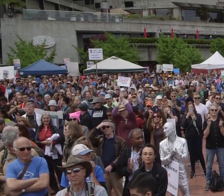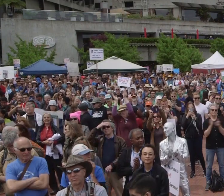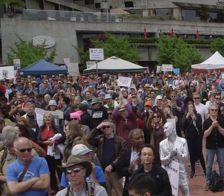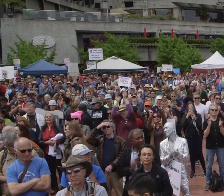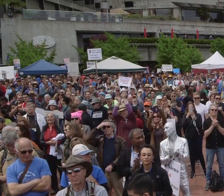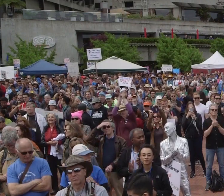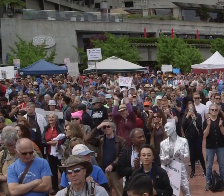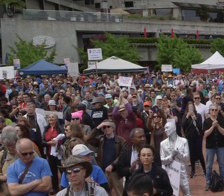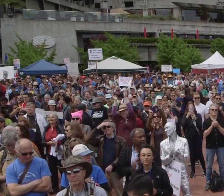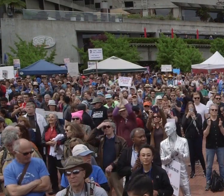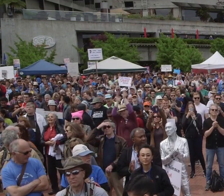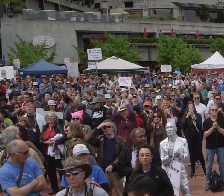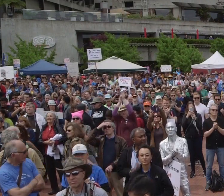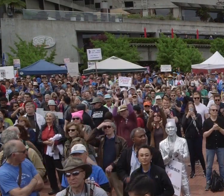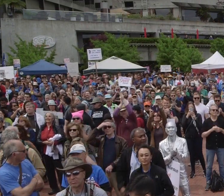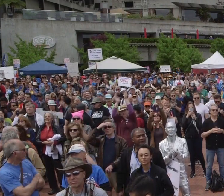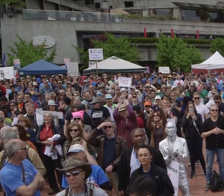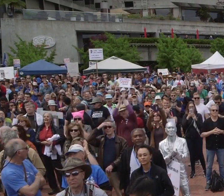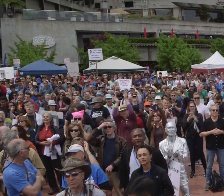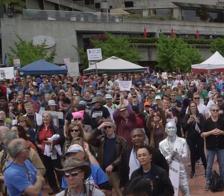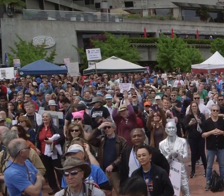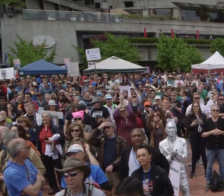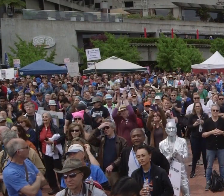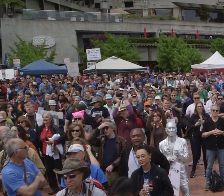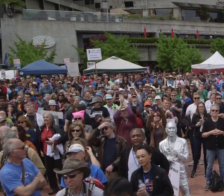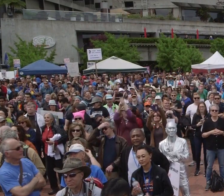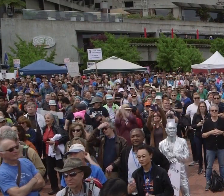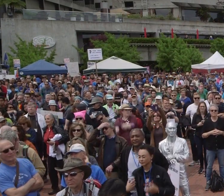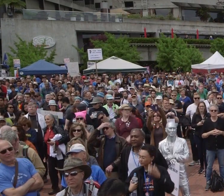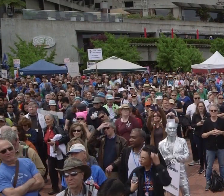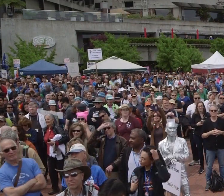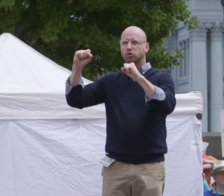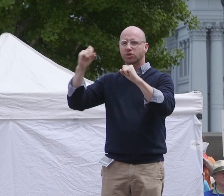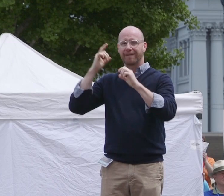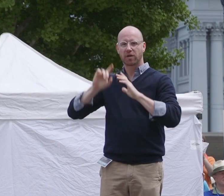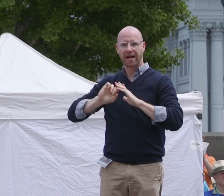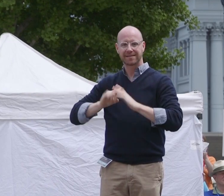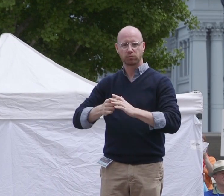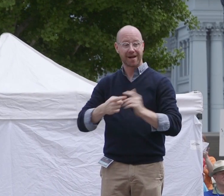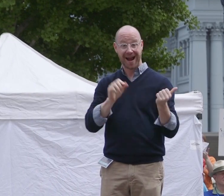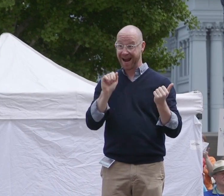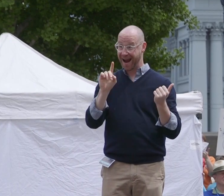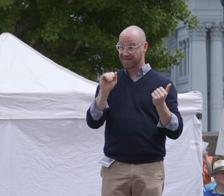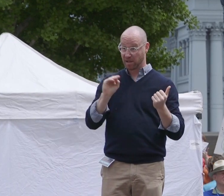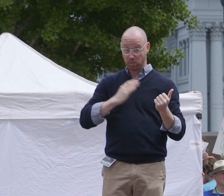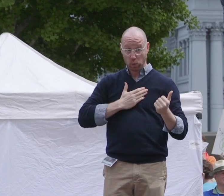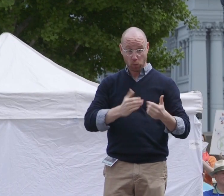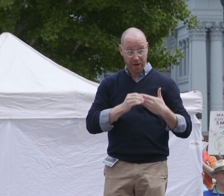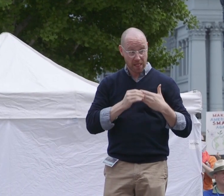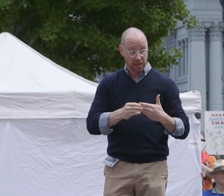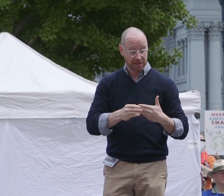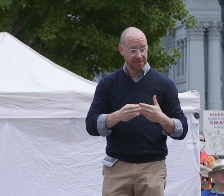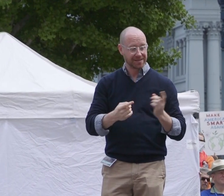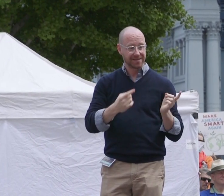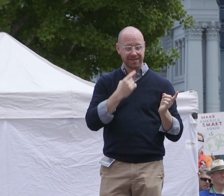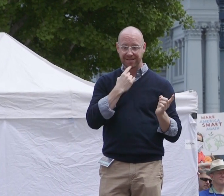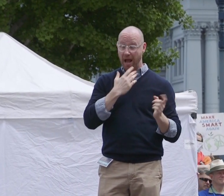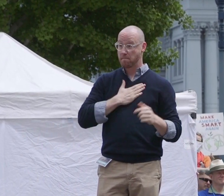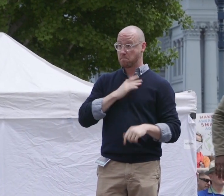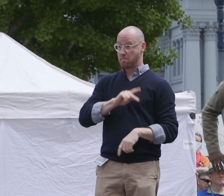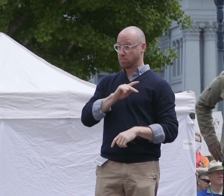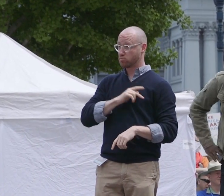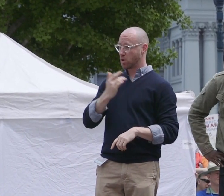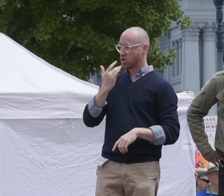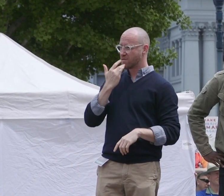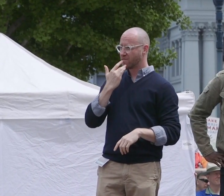All right. We need your help with a chant to get us going. Adam, will you do the honors? My personal